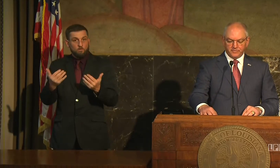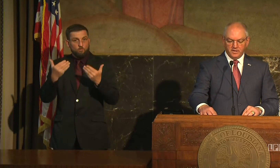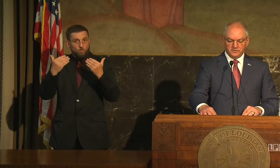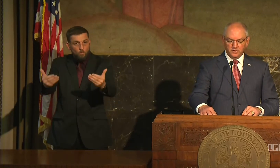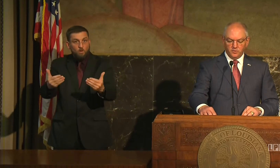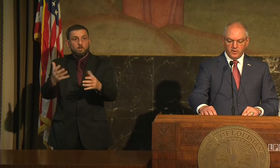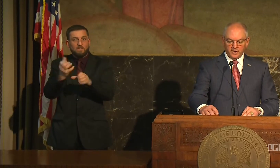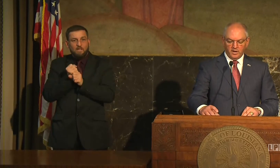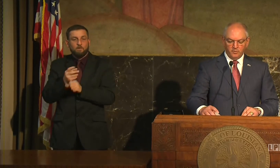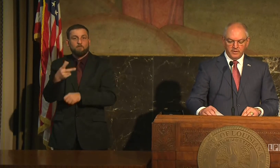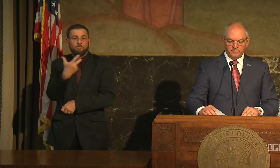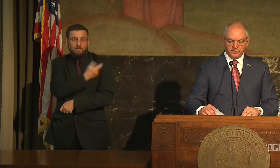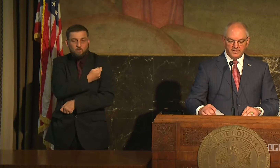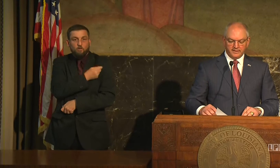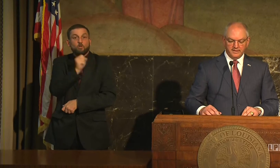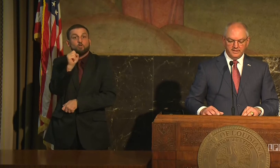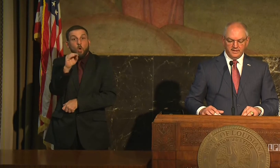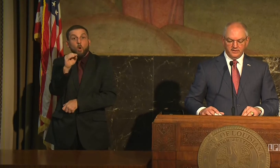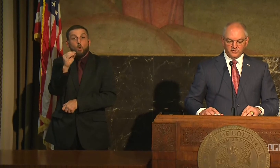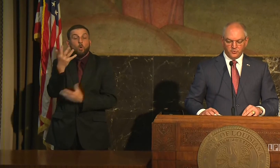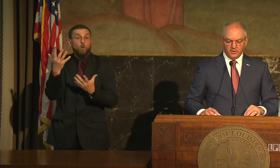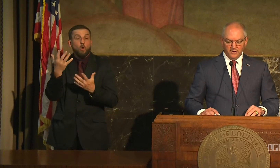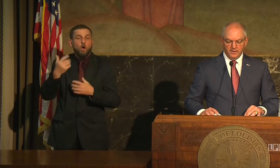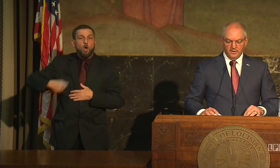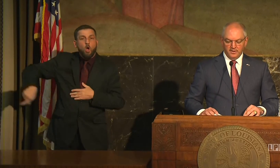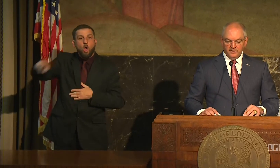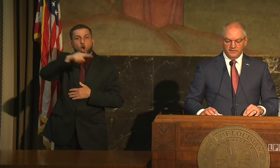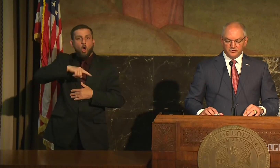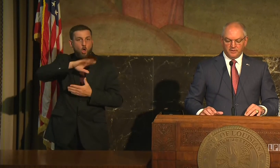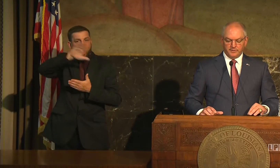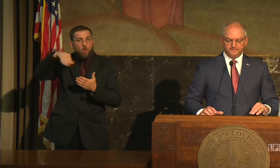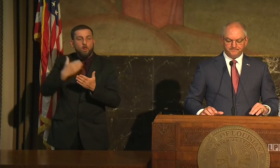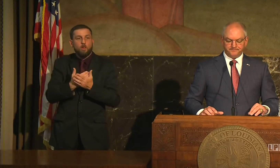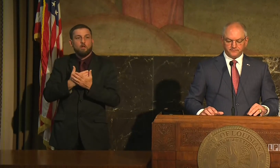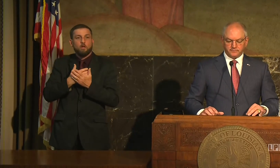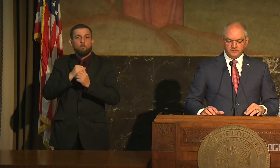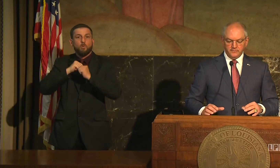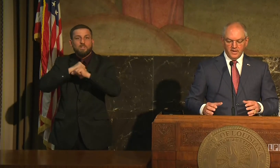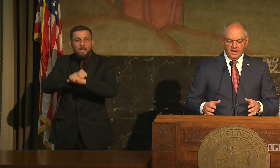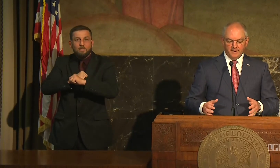vaccinated so that we can all be protected and enjoy the summer.